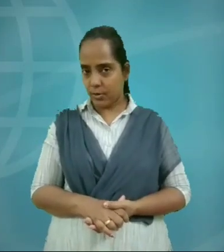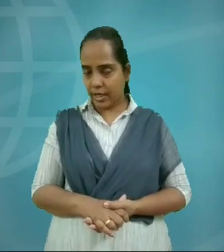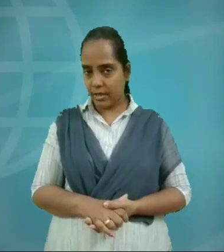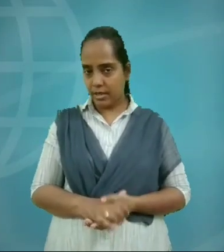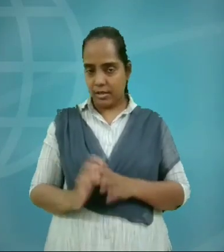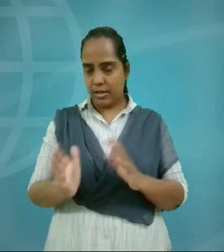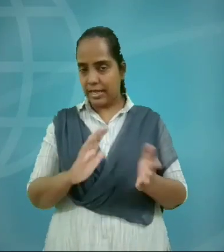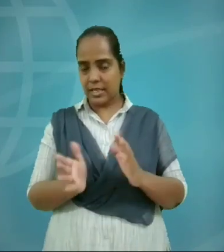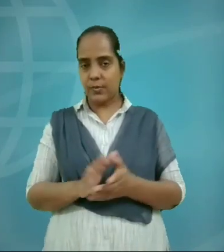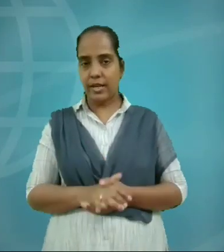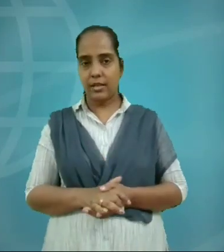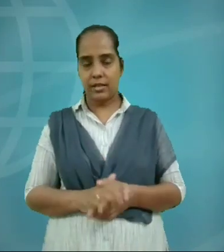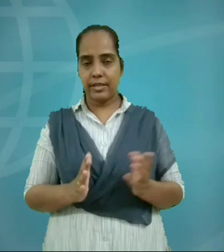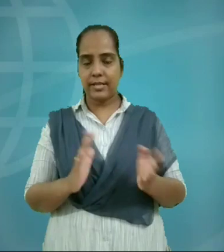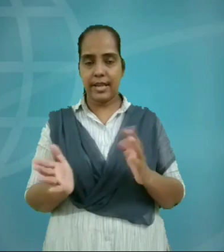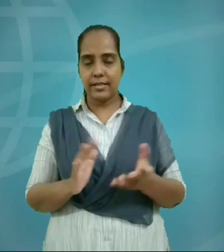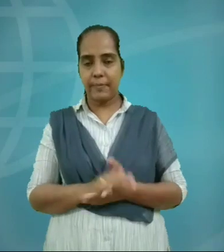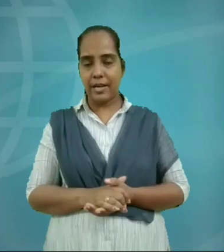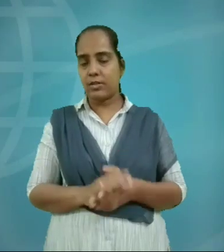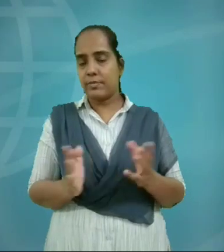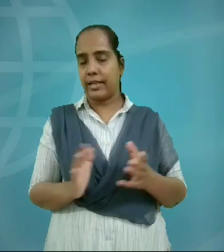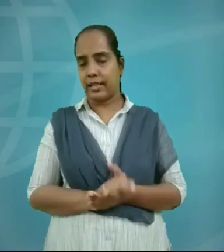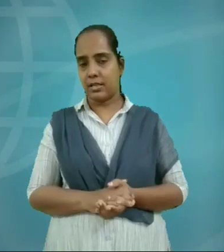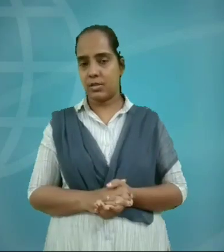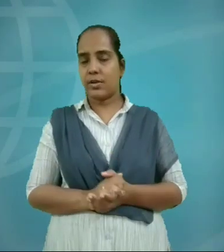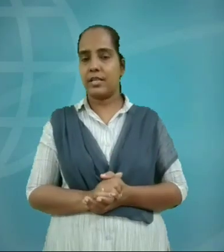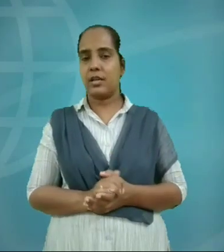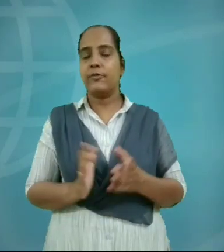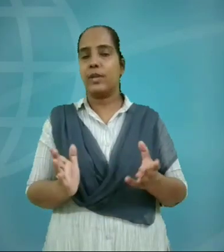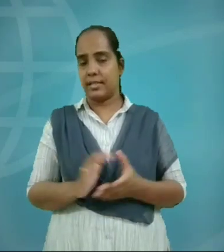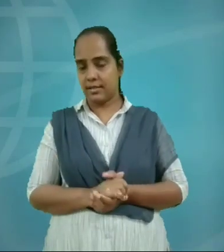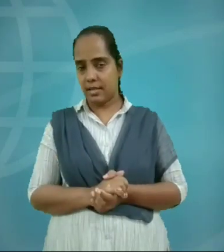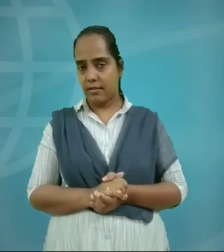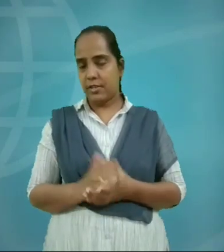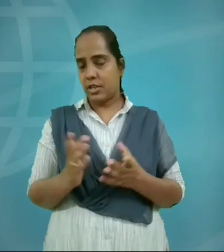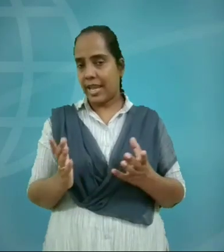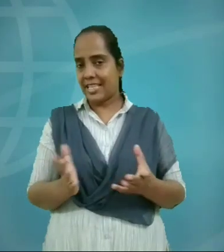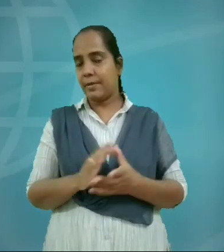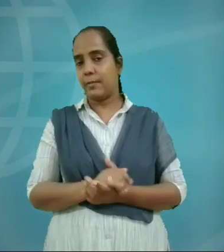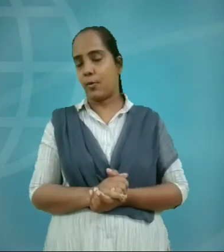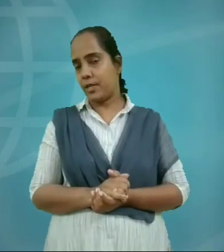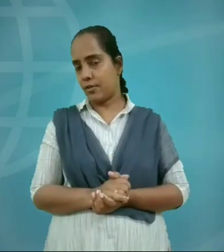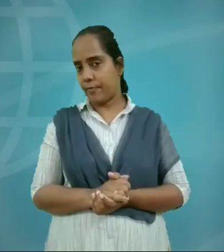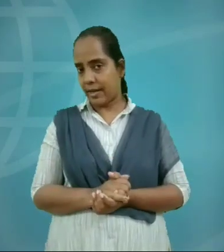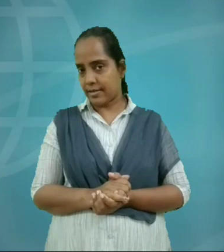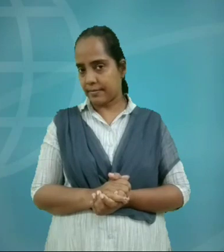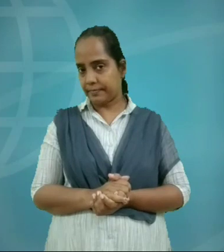okay? Letters where their sides are parallel or something like that. So write a few letters which exhibit the properties of parallelism.